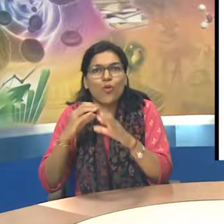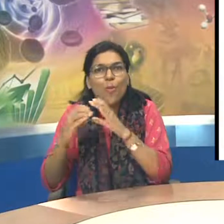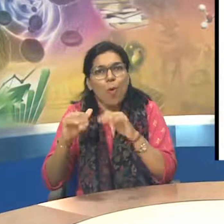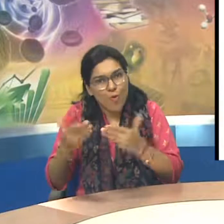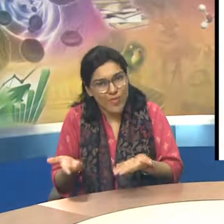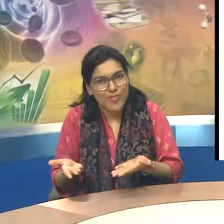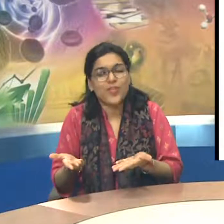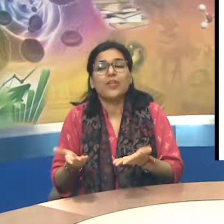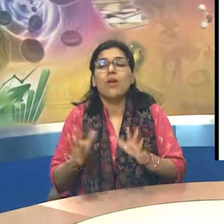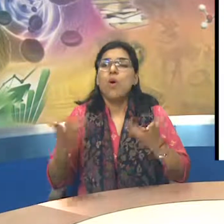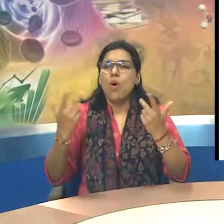ideas.